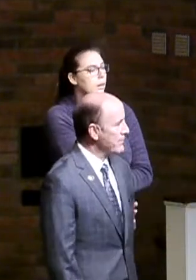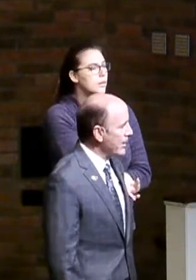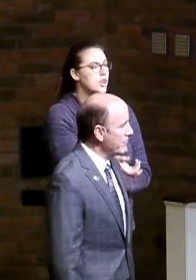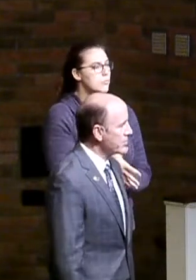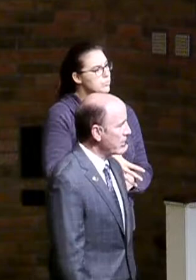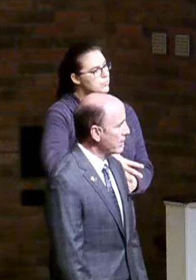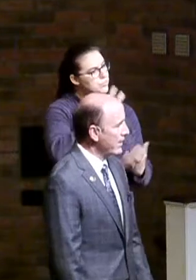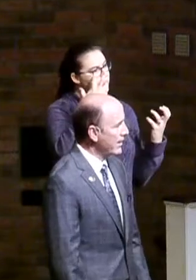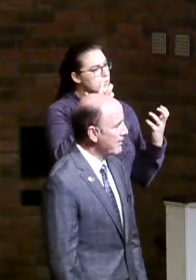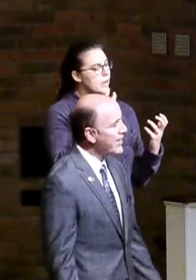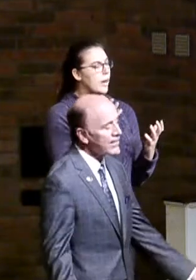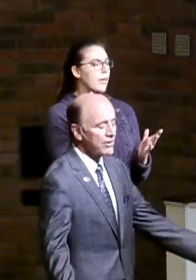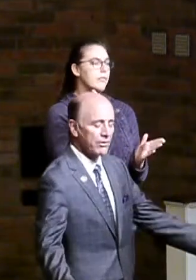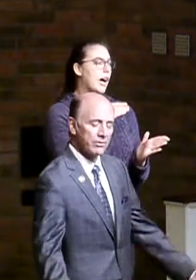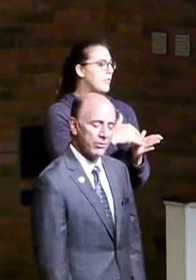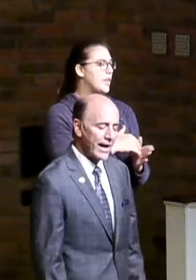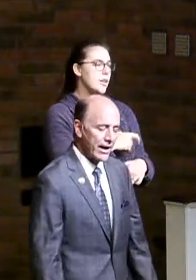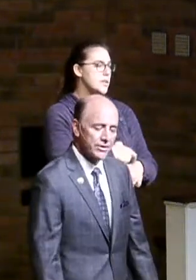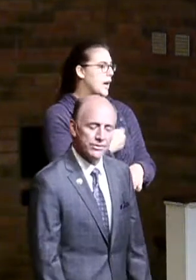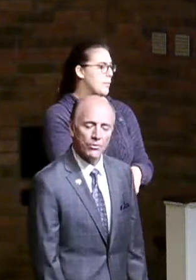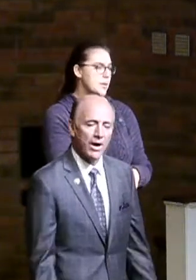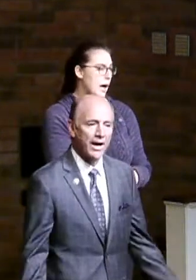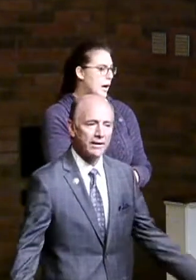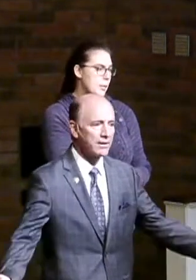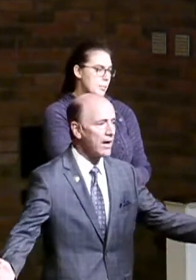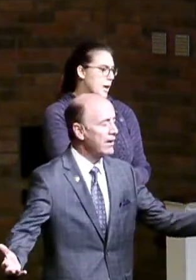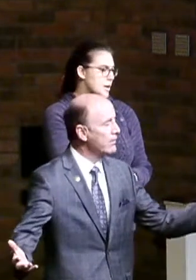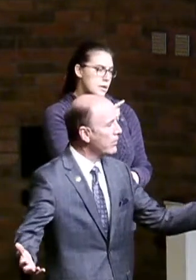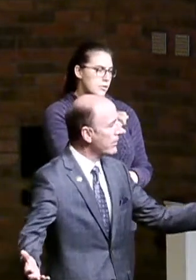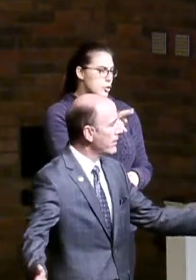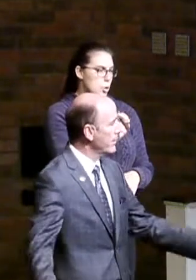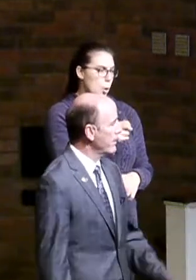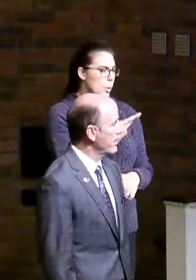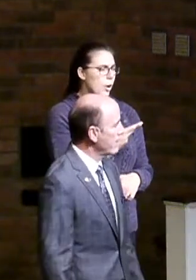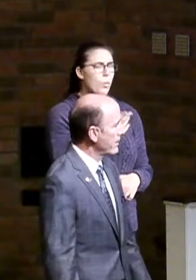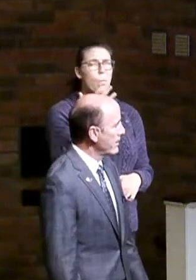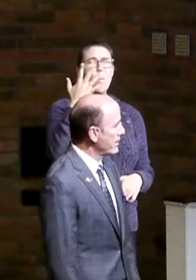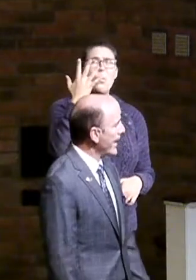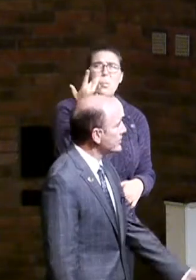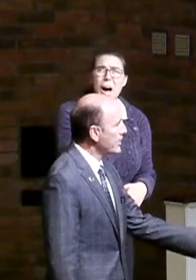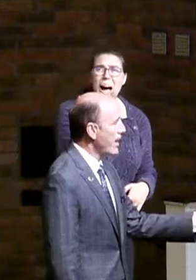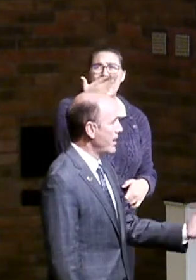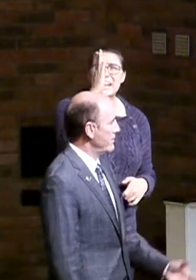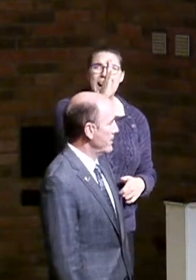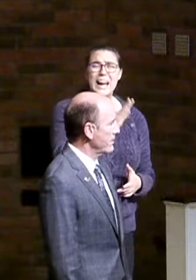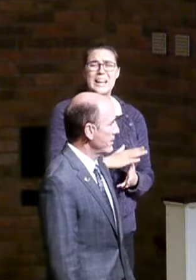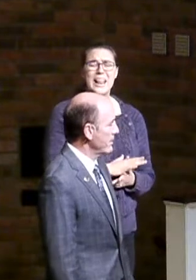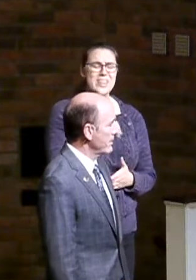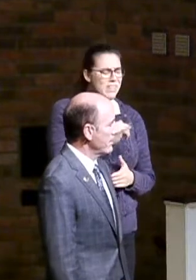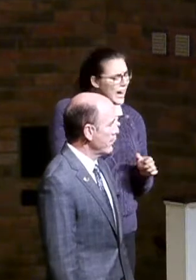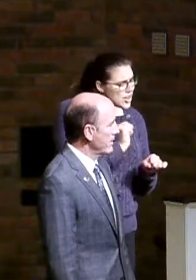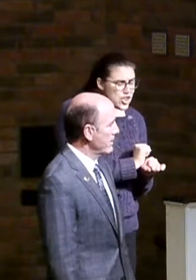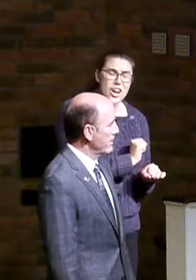5,000 times I've been Jonah in my life. That girl, Lord, how did you, why? God, Lord, that job.